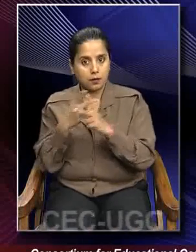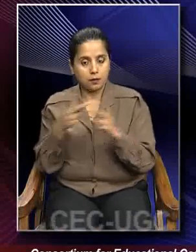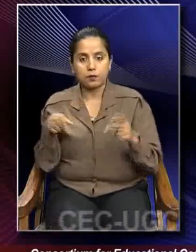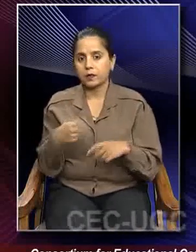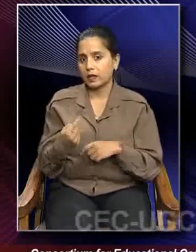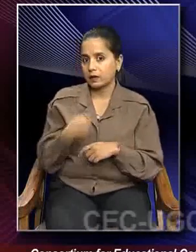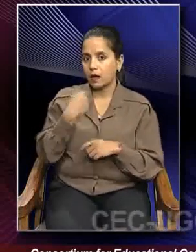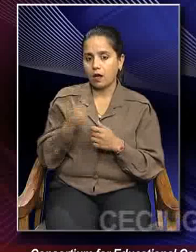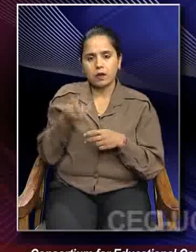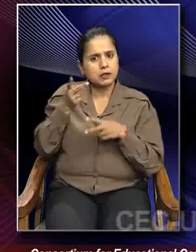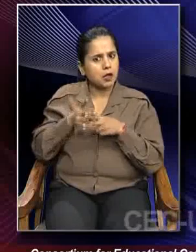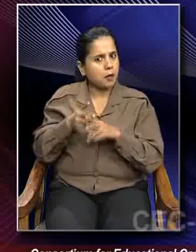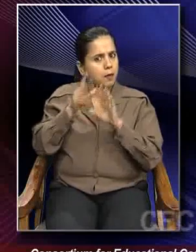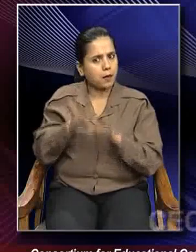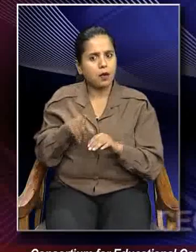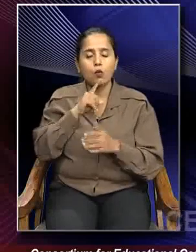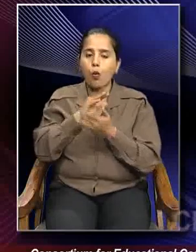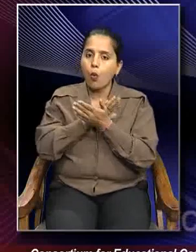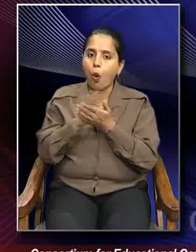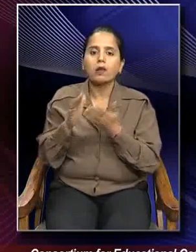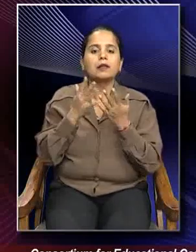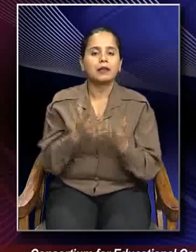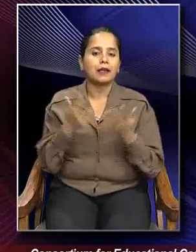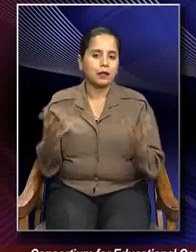self remains as a pure substance,